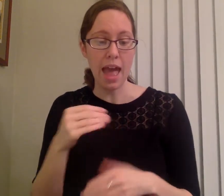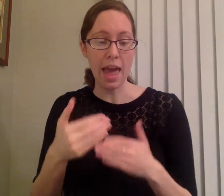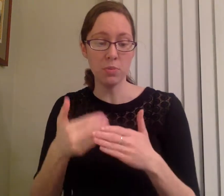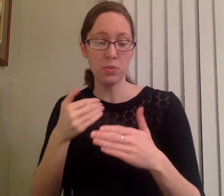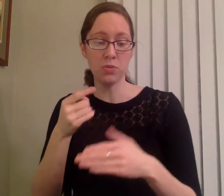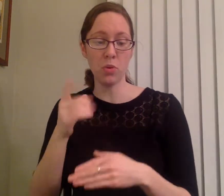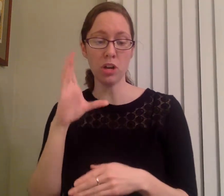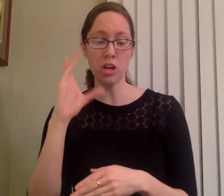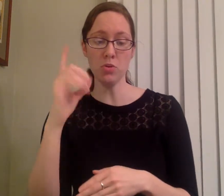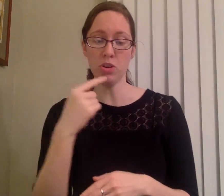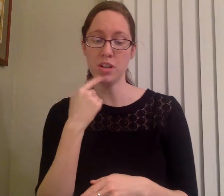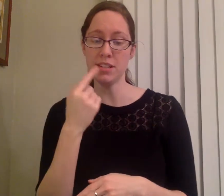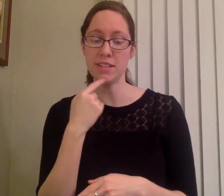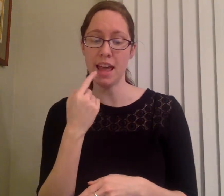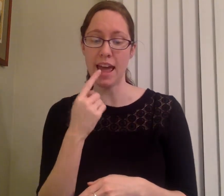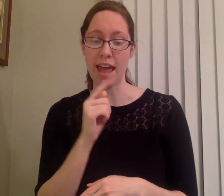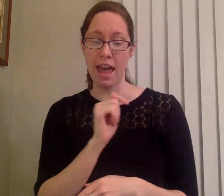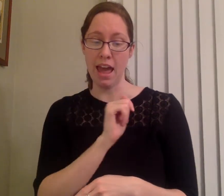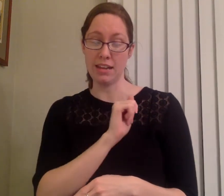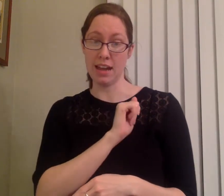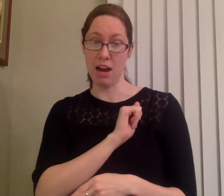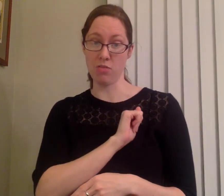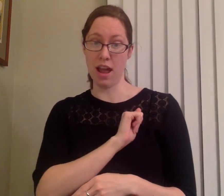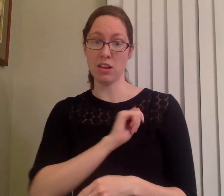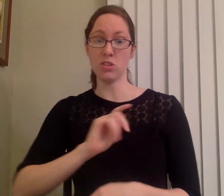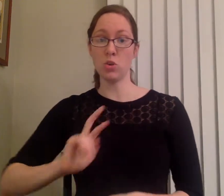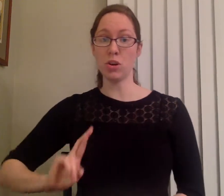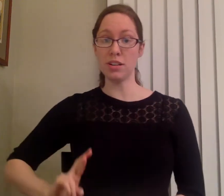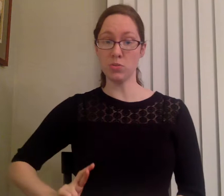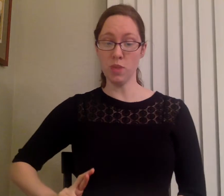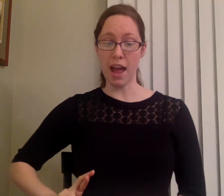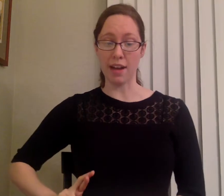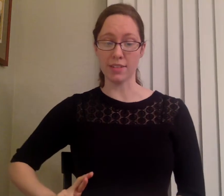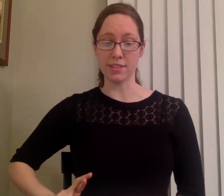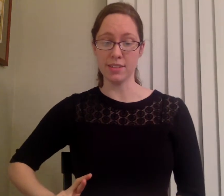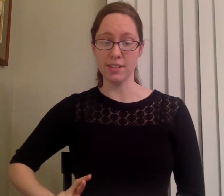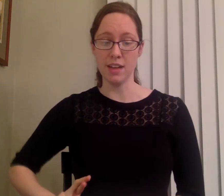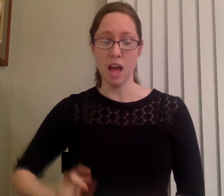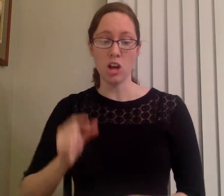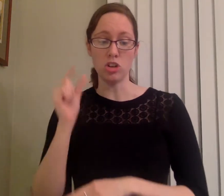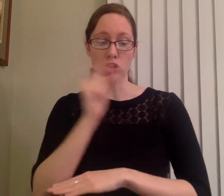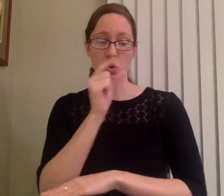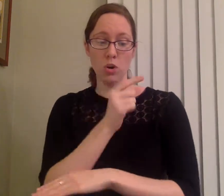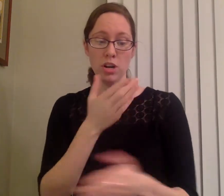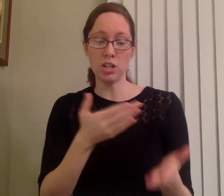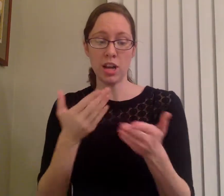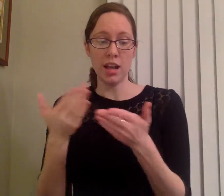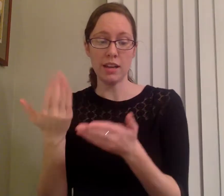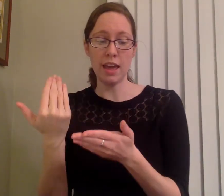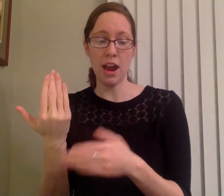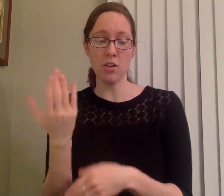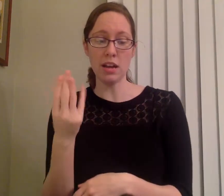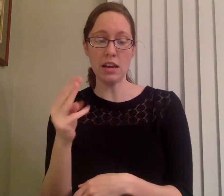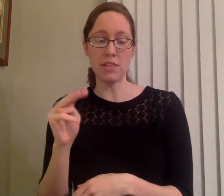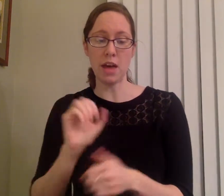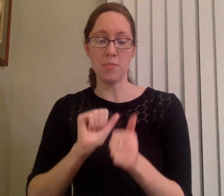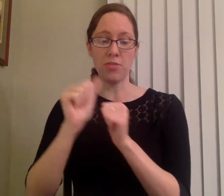And before you could say Tyrannosaurus Rex, George carried them